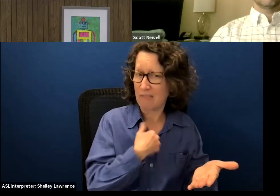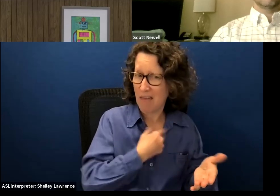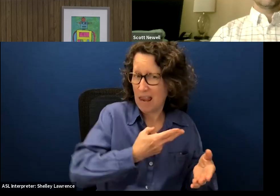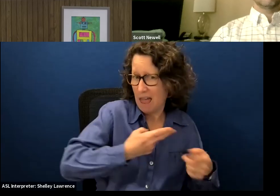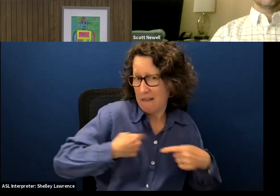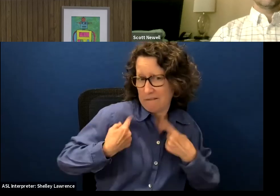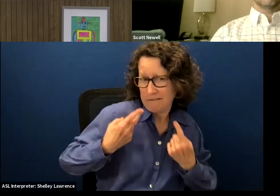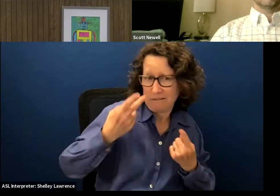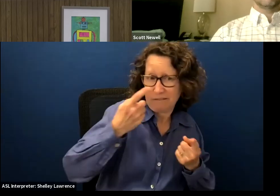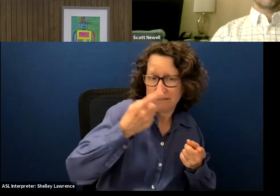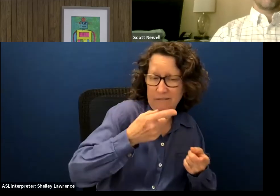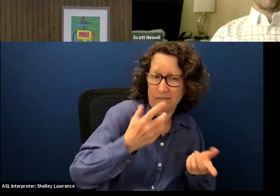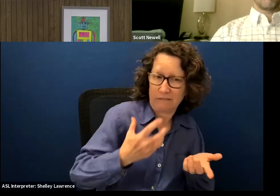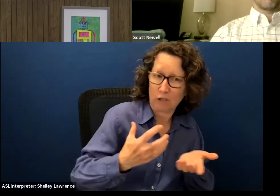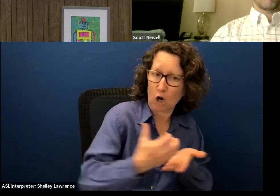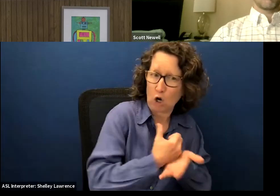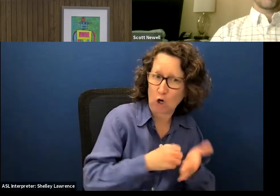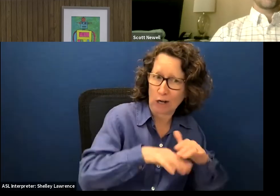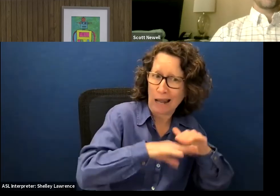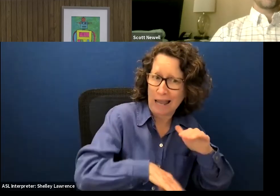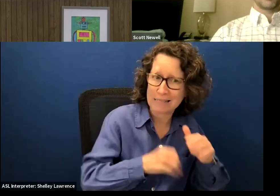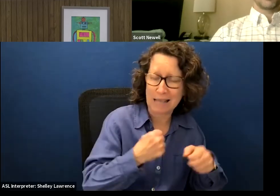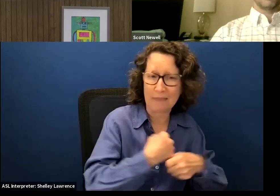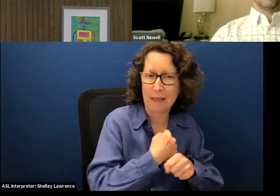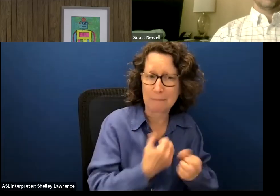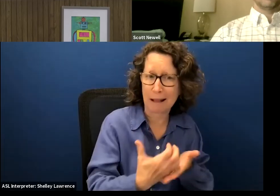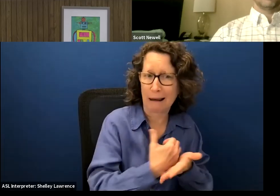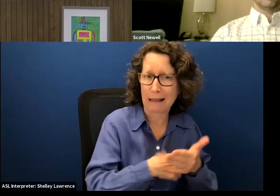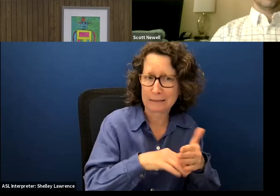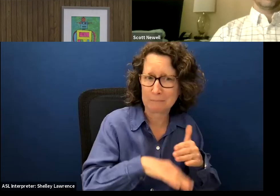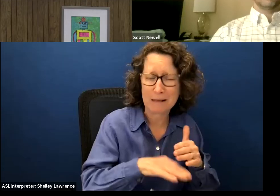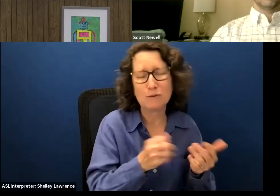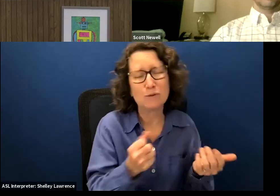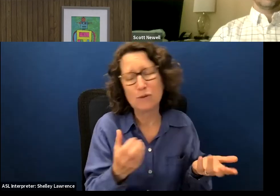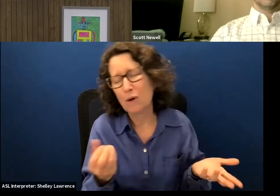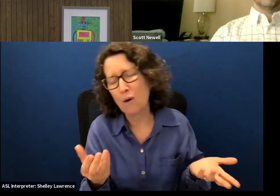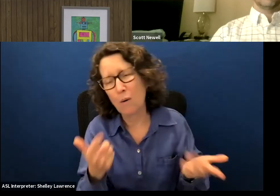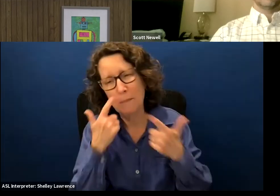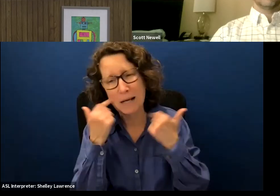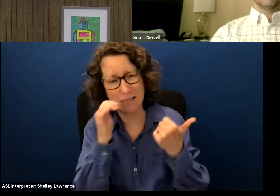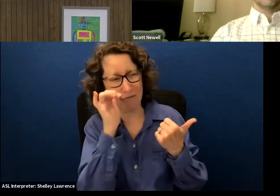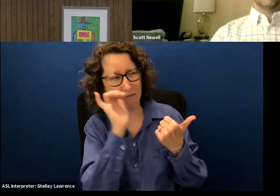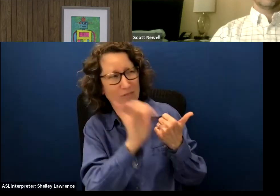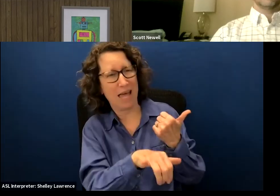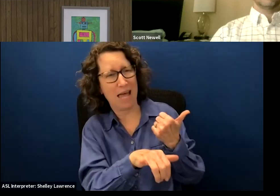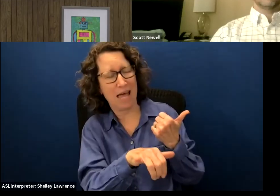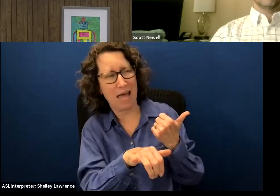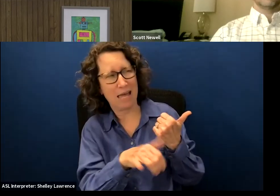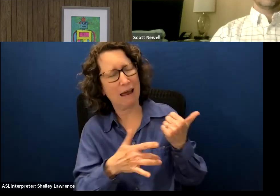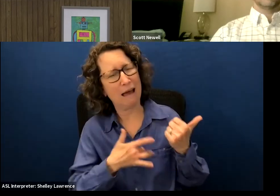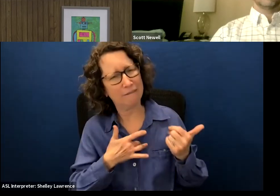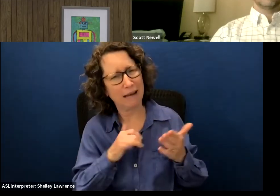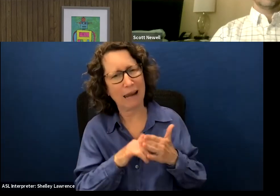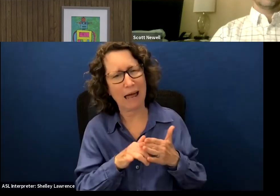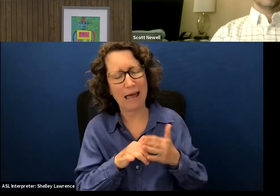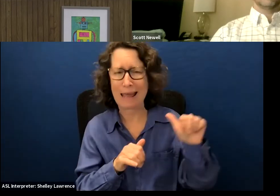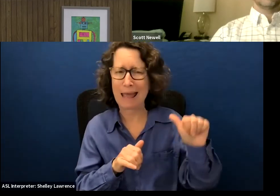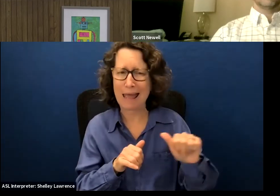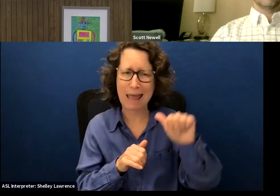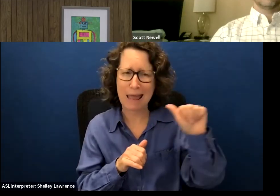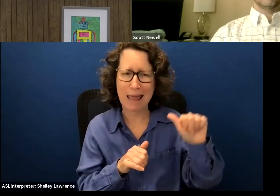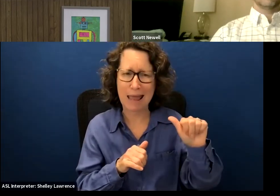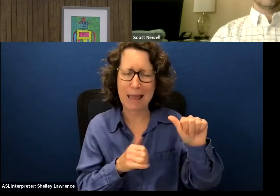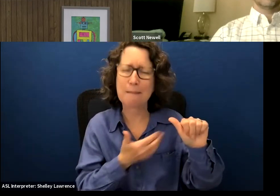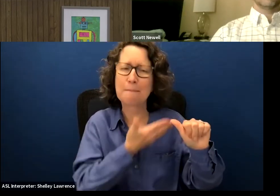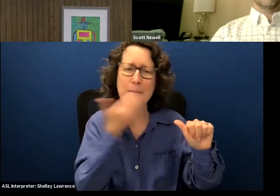historically earned less, and they also make less money. So I feel like because of that, I do feel like scenario A